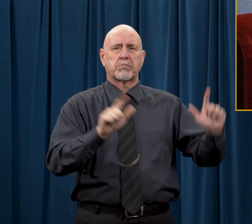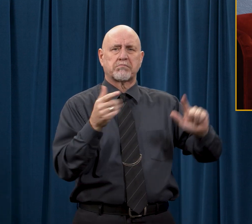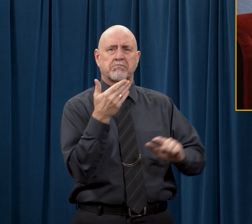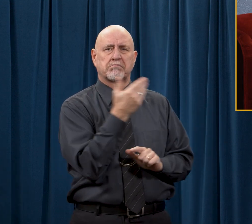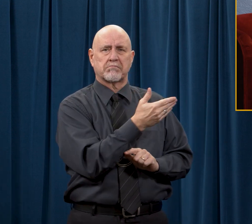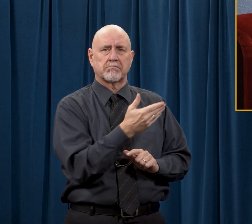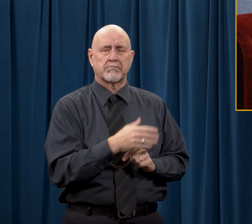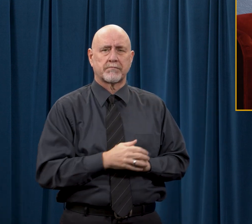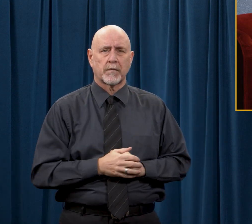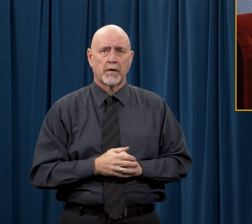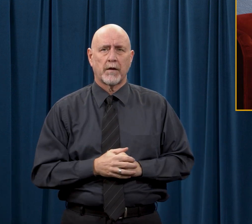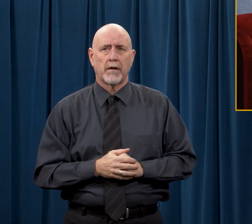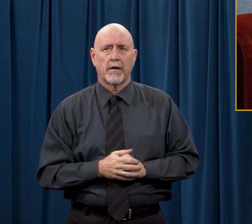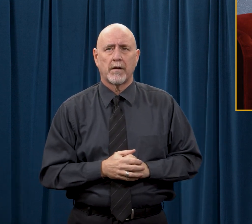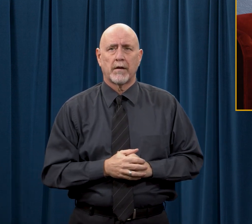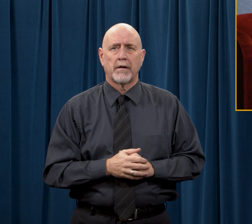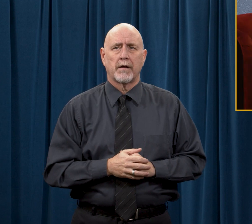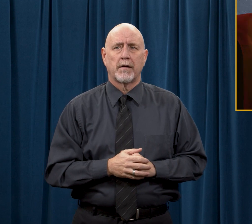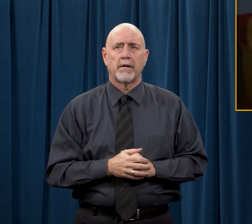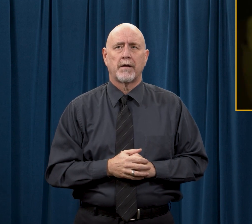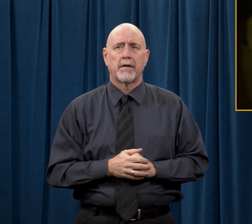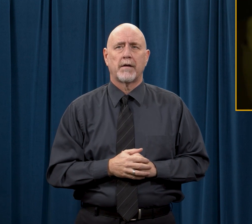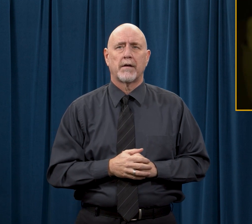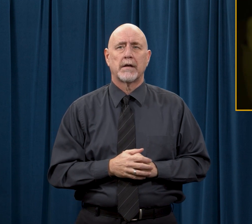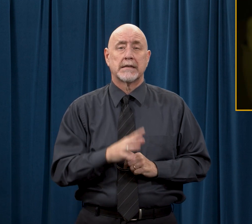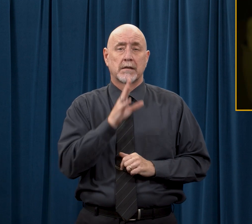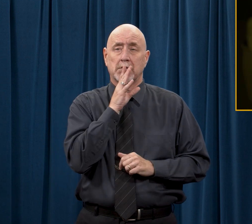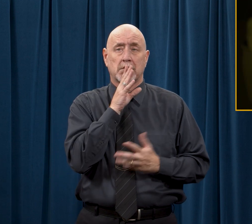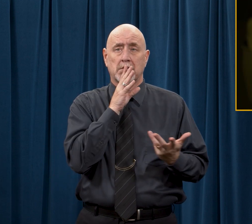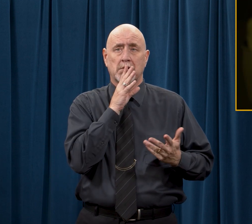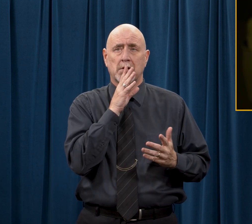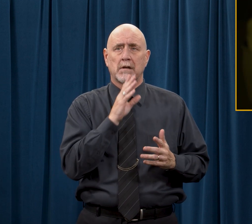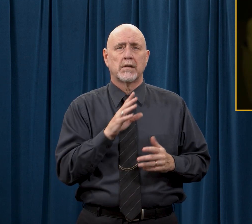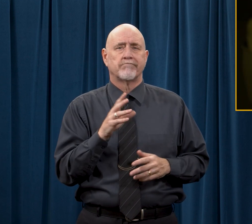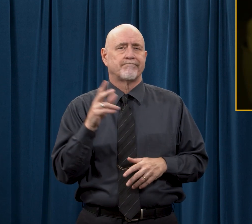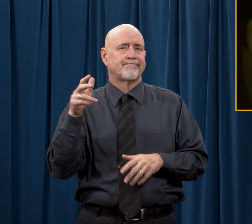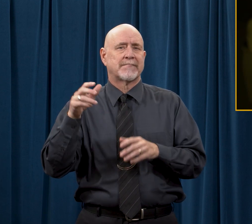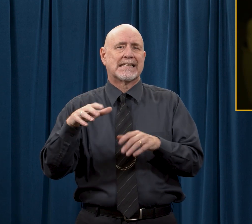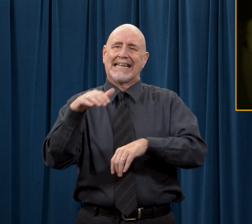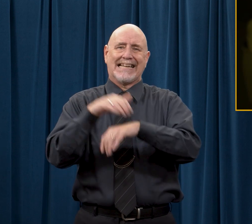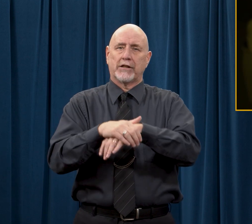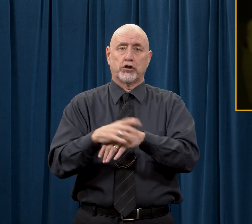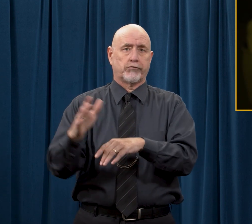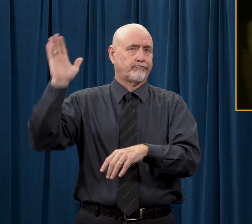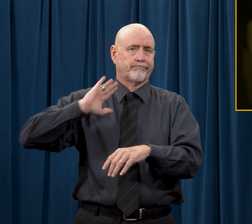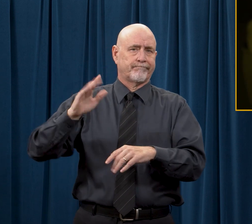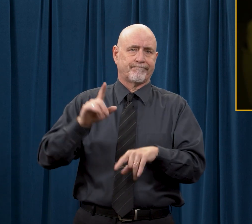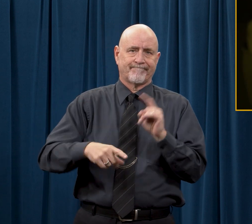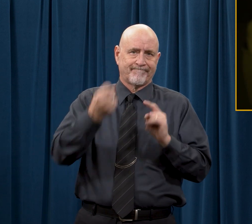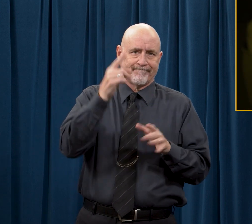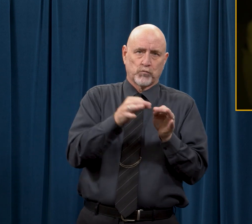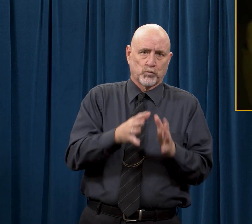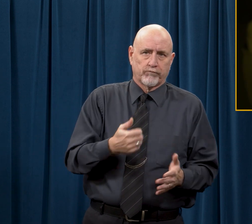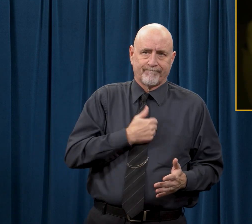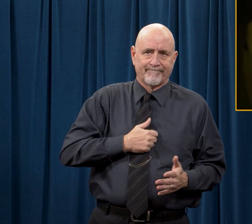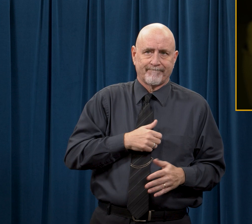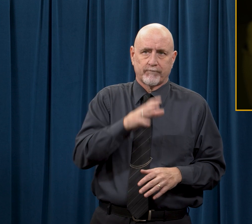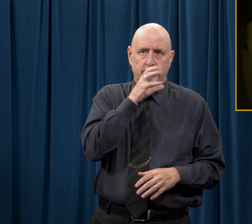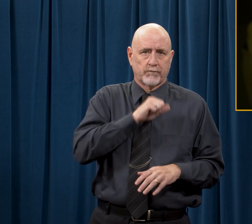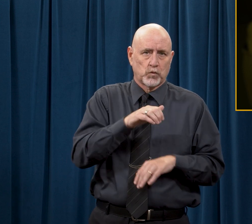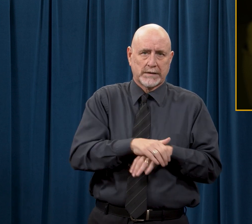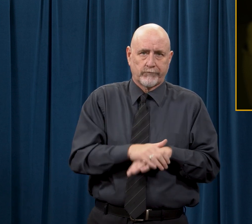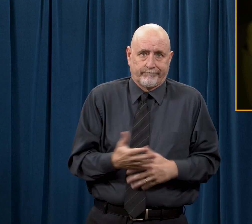example of CAEDMON's work. It reads, Ne beoth ge thy forthrin,